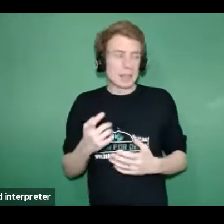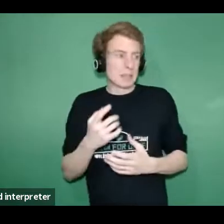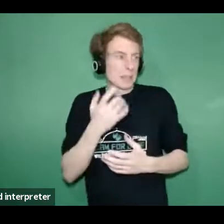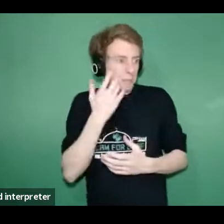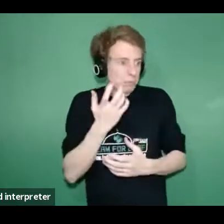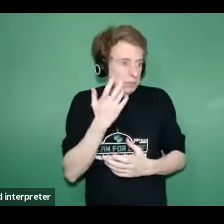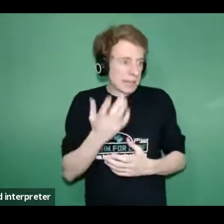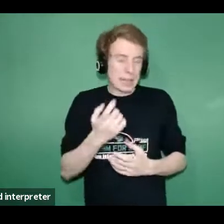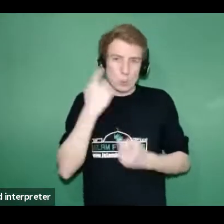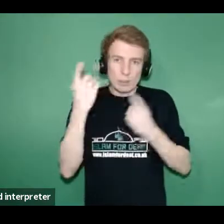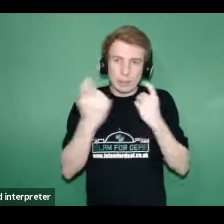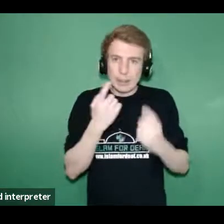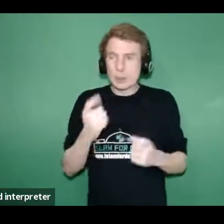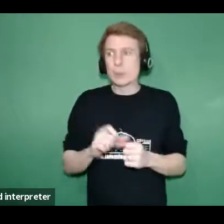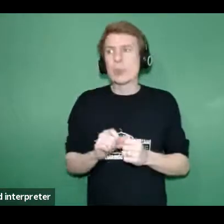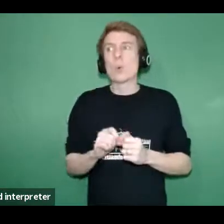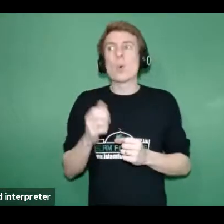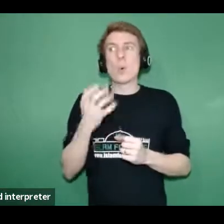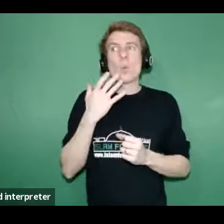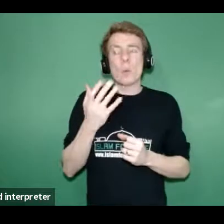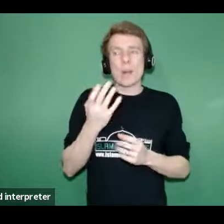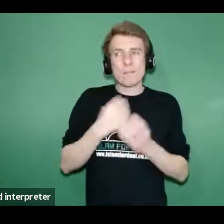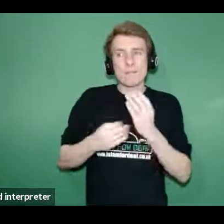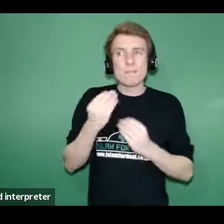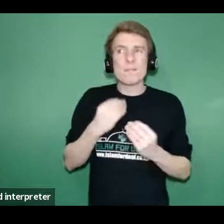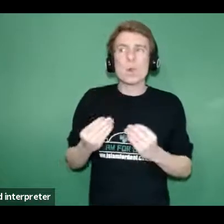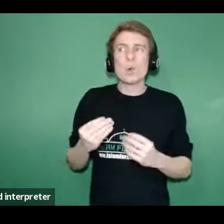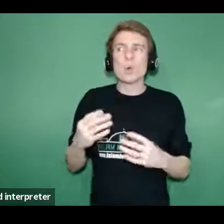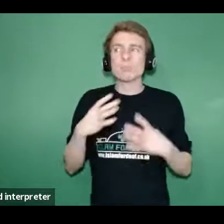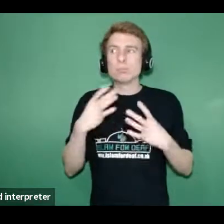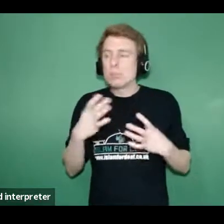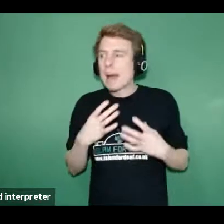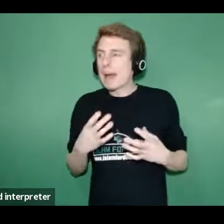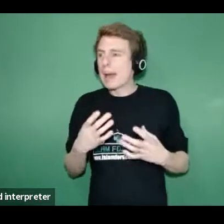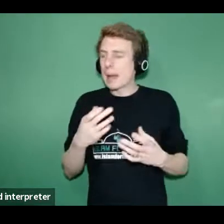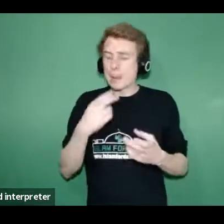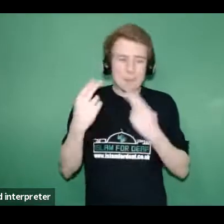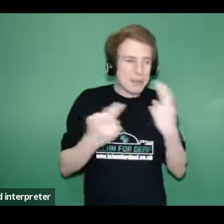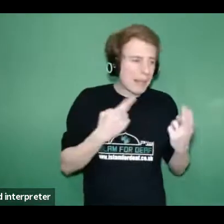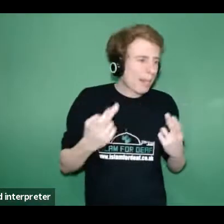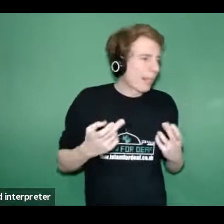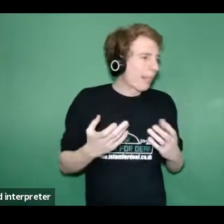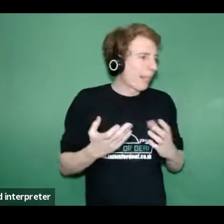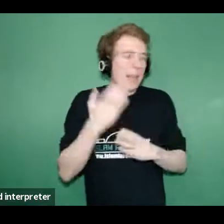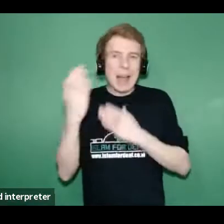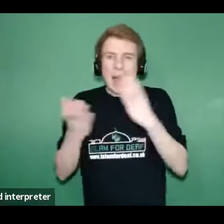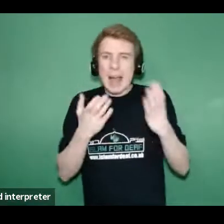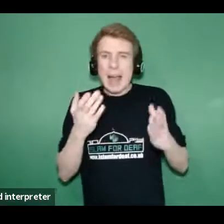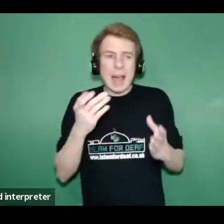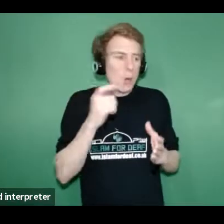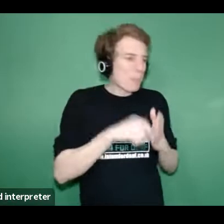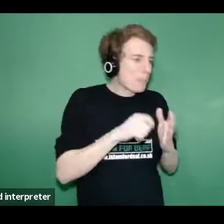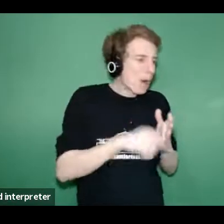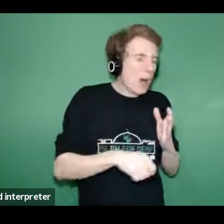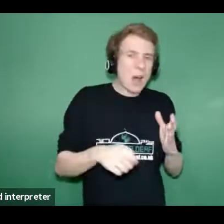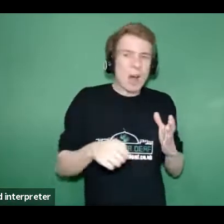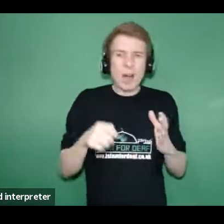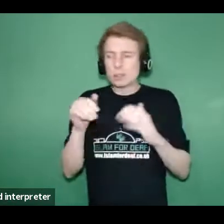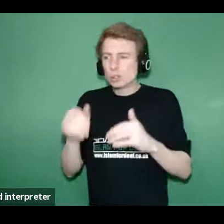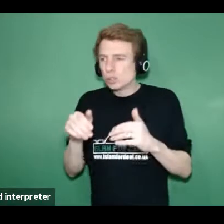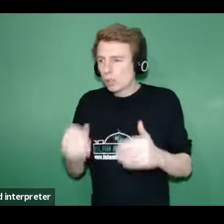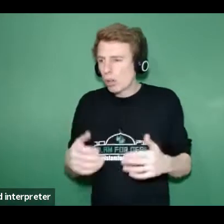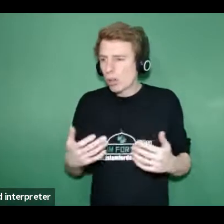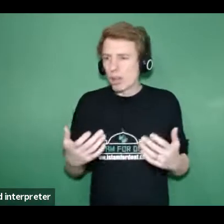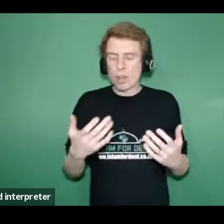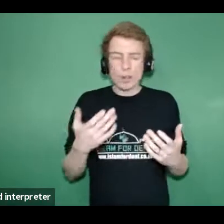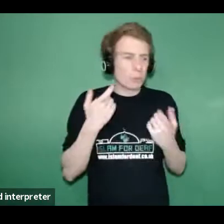or preparing and planning the meals, going out to buy the ingredients and to cook,